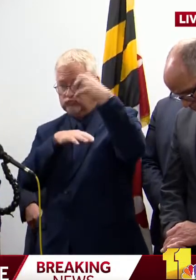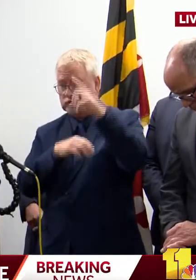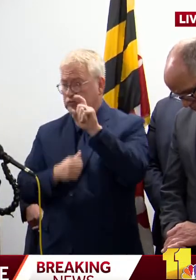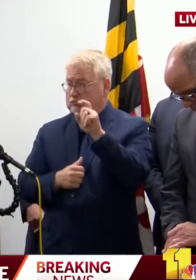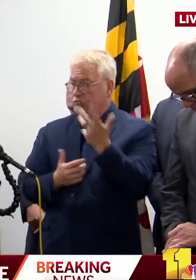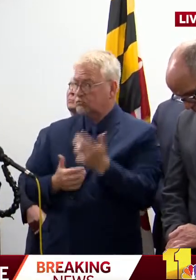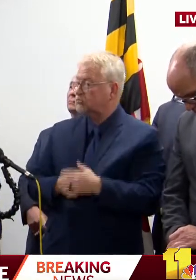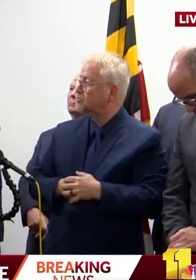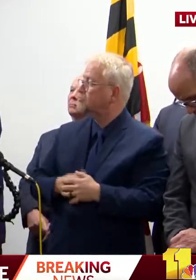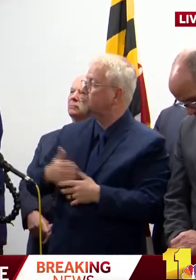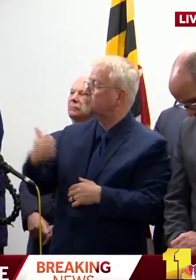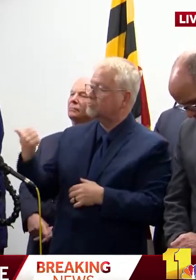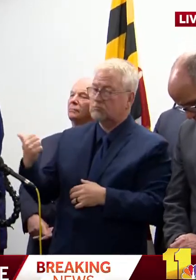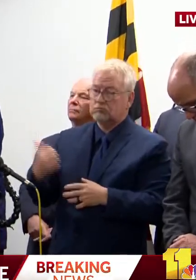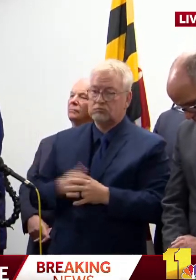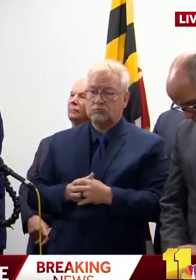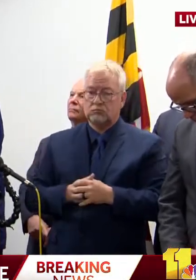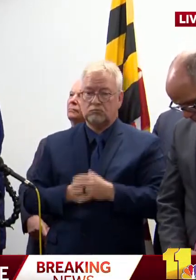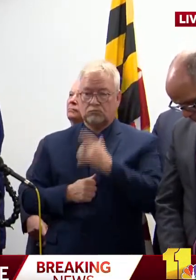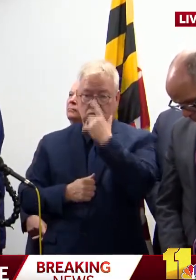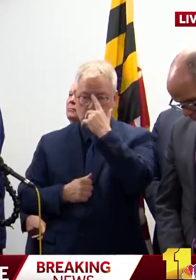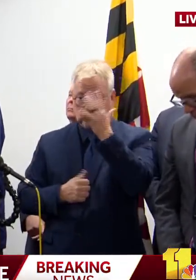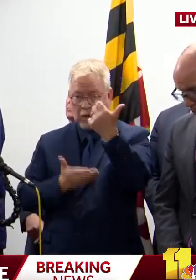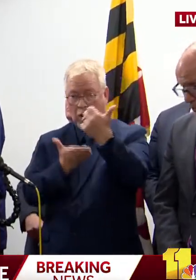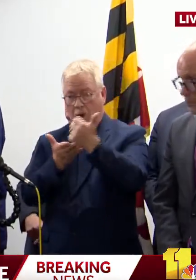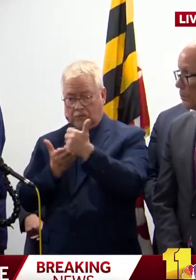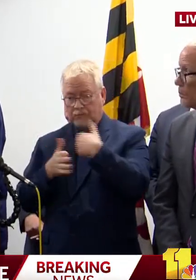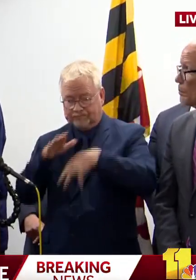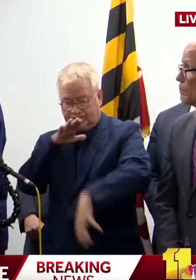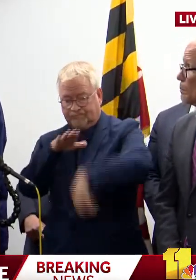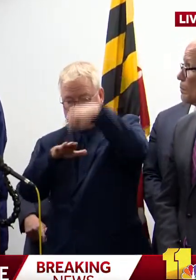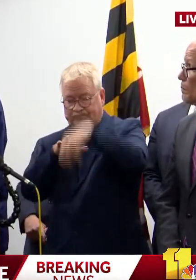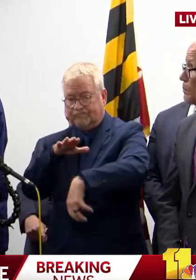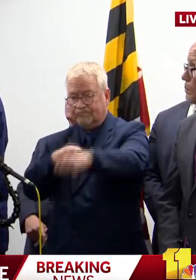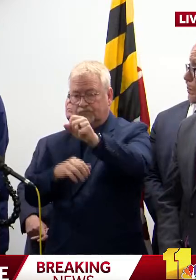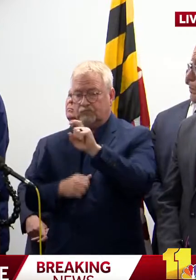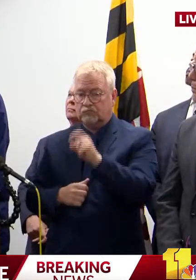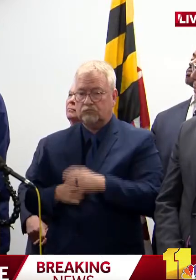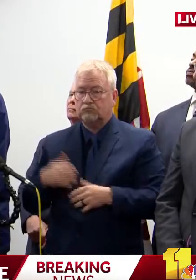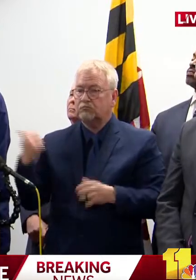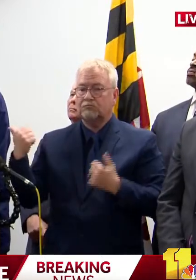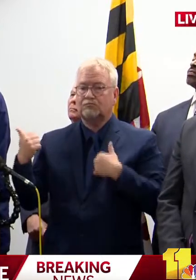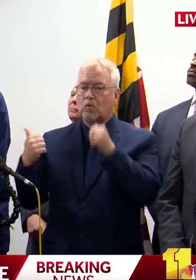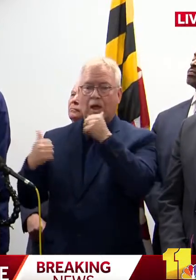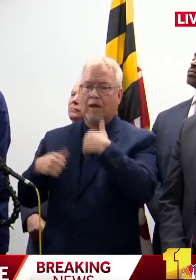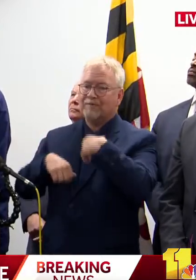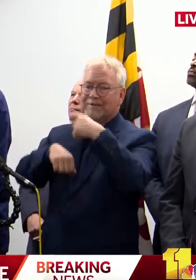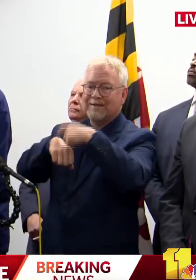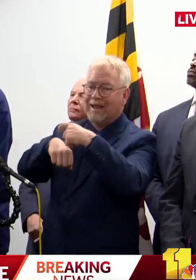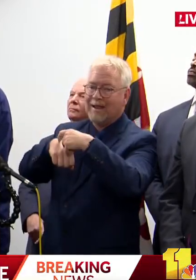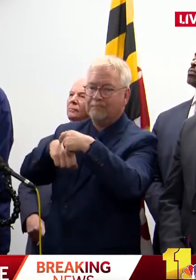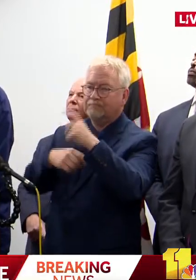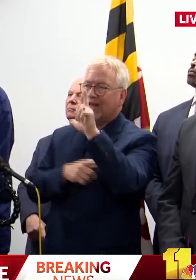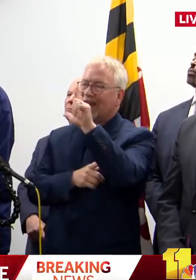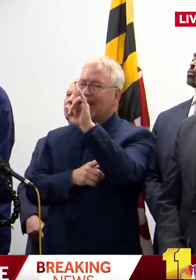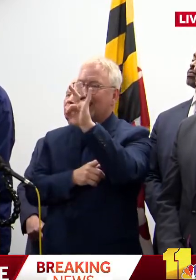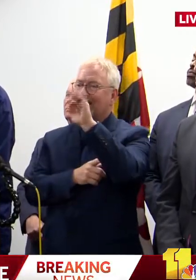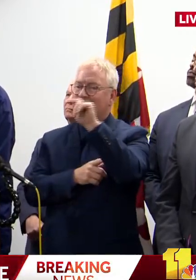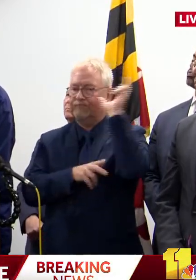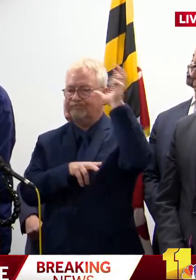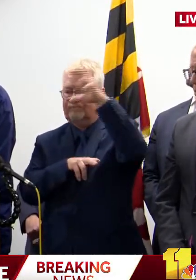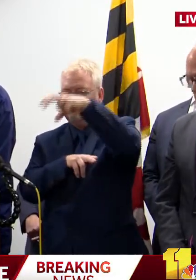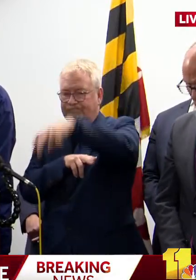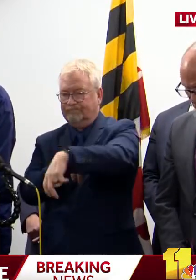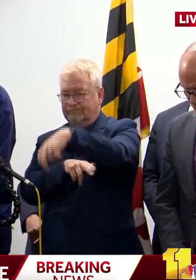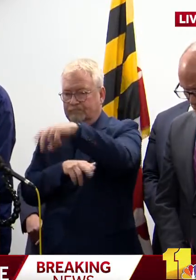time frame for when things could start getting lifted from the water? I don't have a time frame on the actual lift yet, because we're still putting